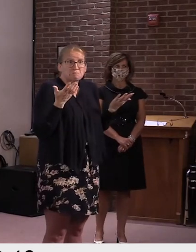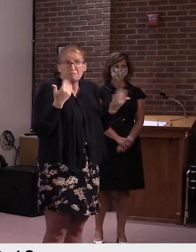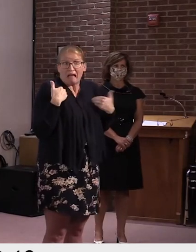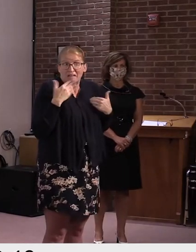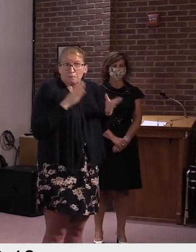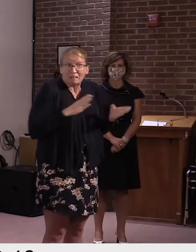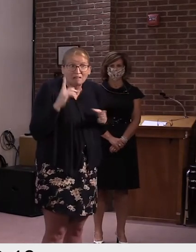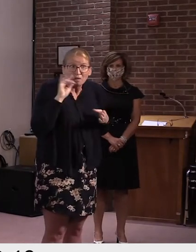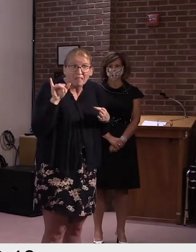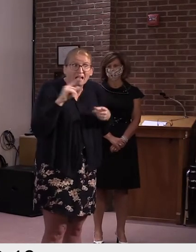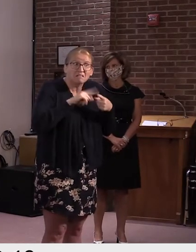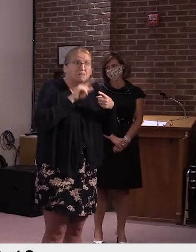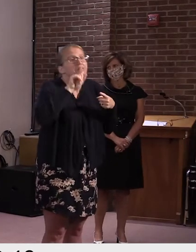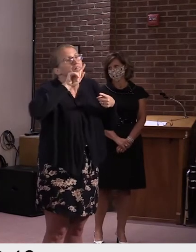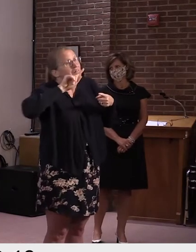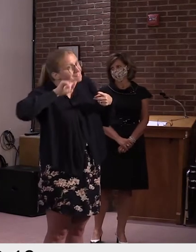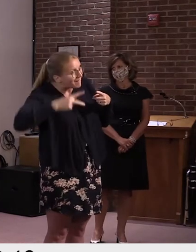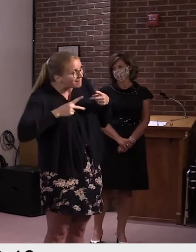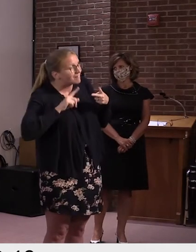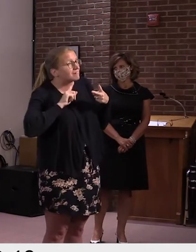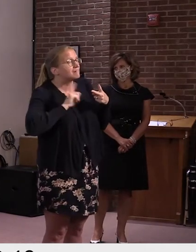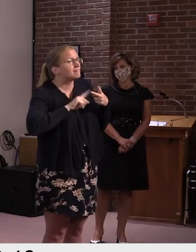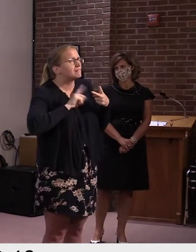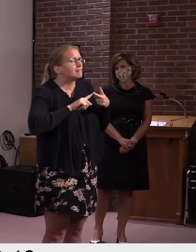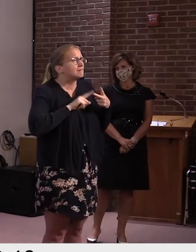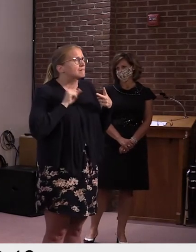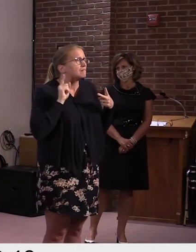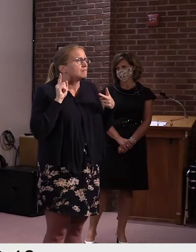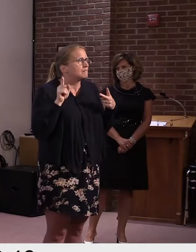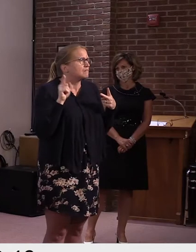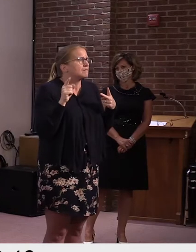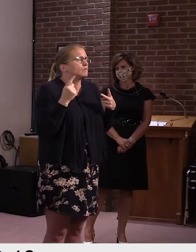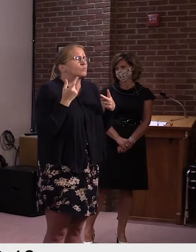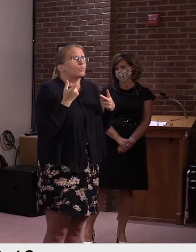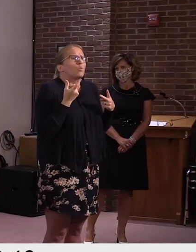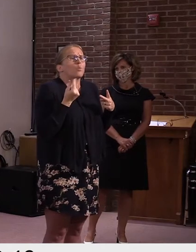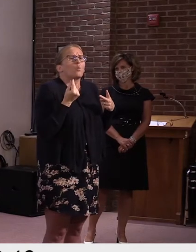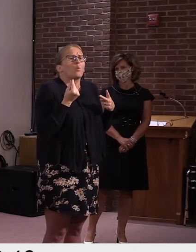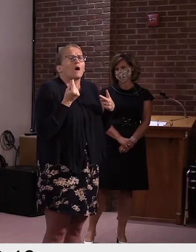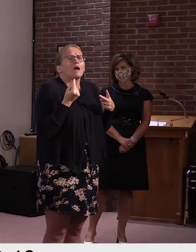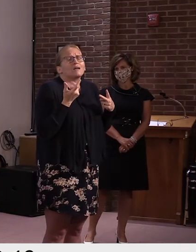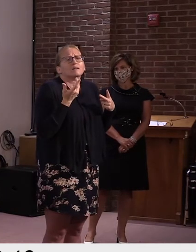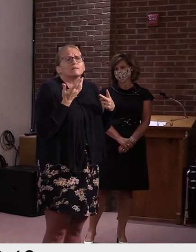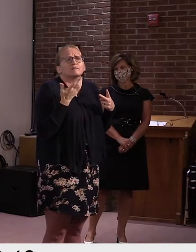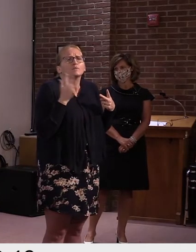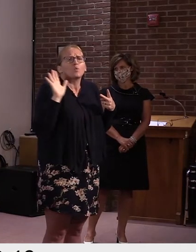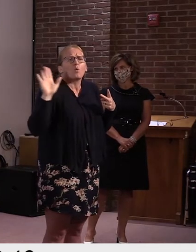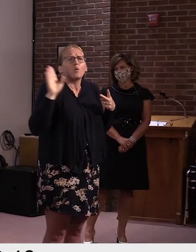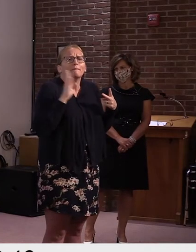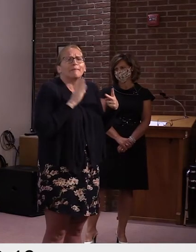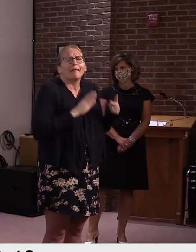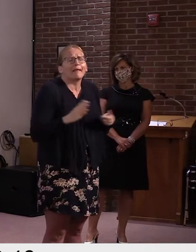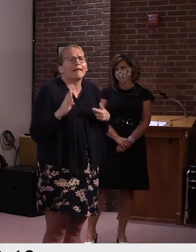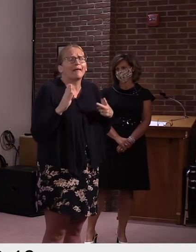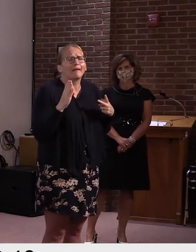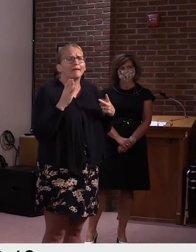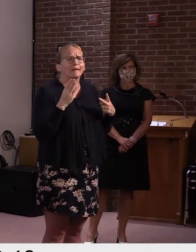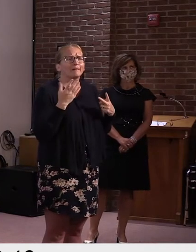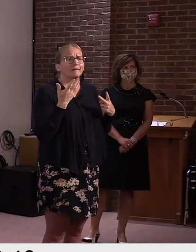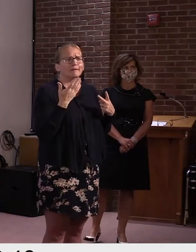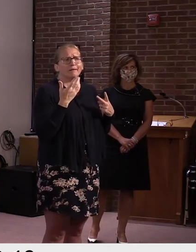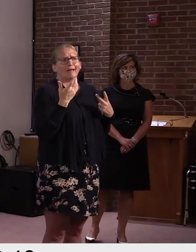is there a target percentage for people to